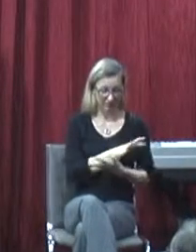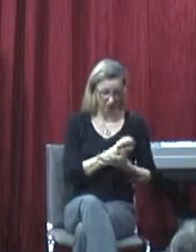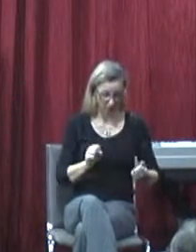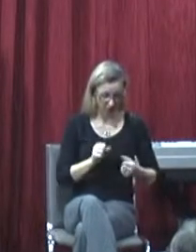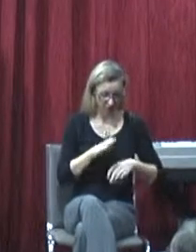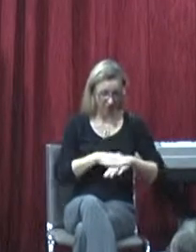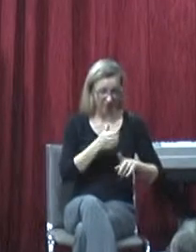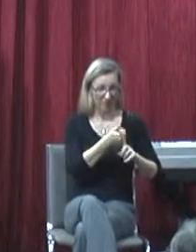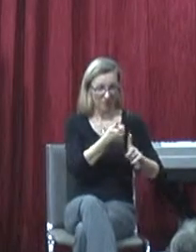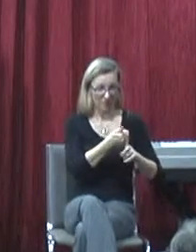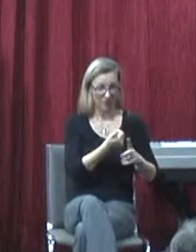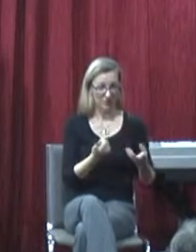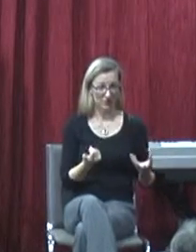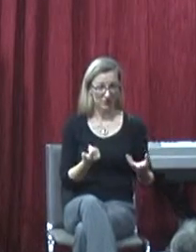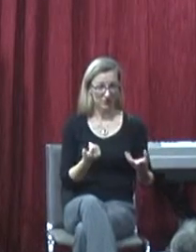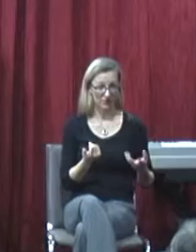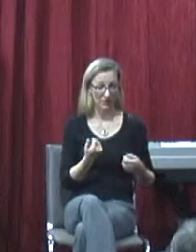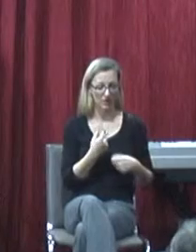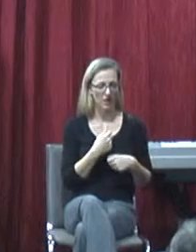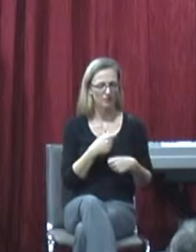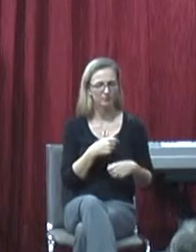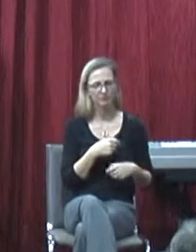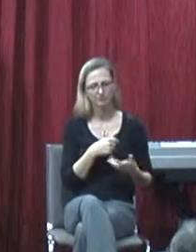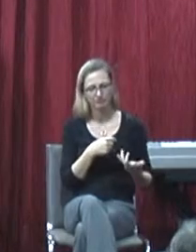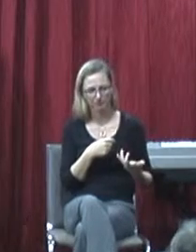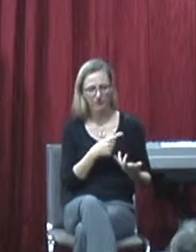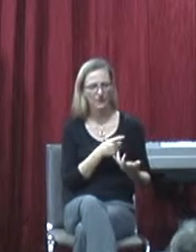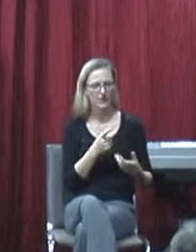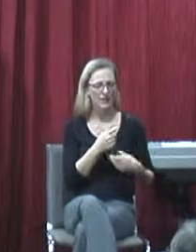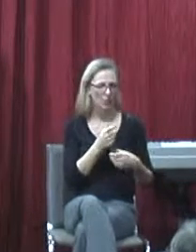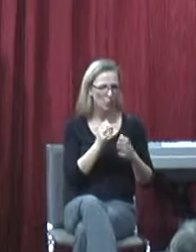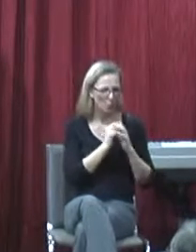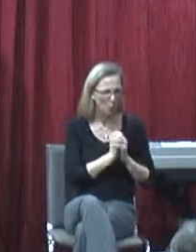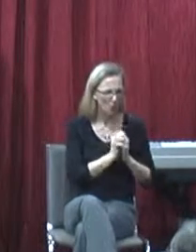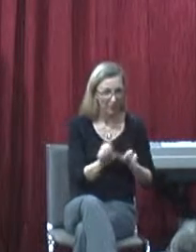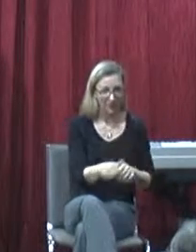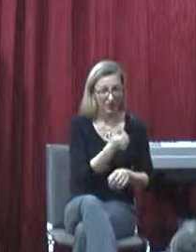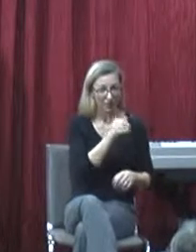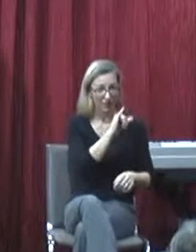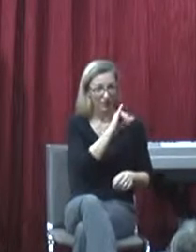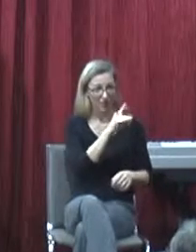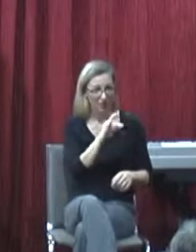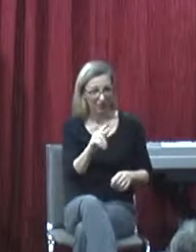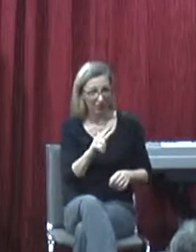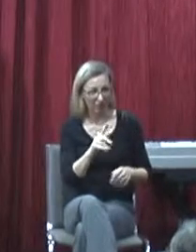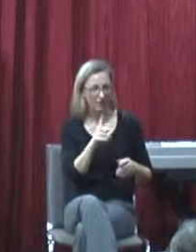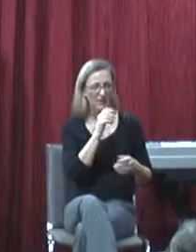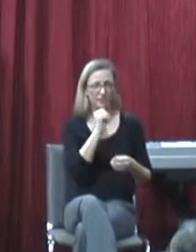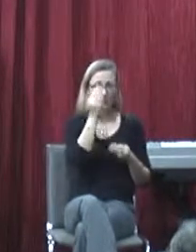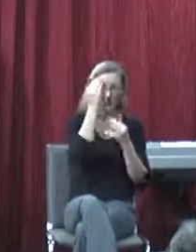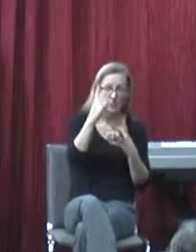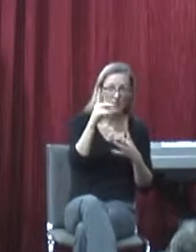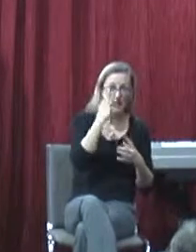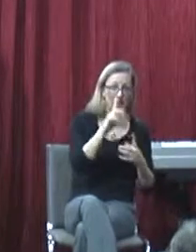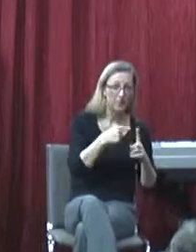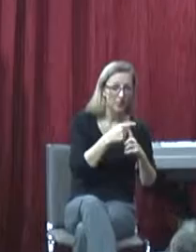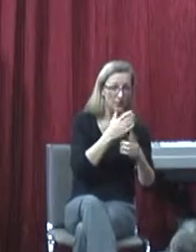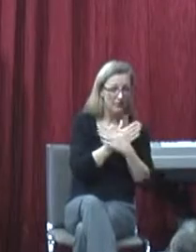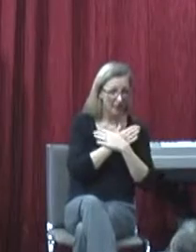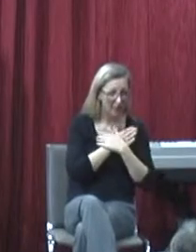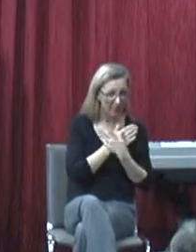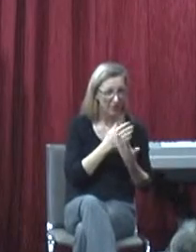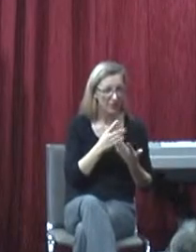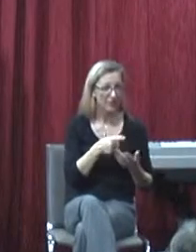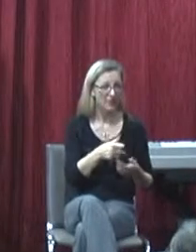themselves. They made and worshipped an idol. They disobeyed God about the Sabbath. They grumbled and complained and finally refused to